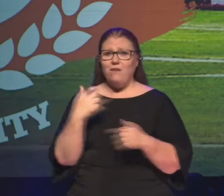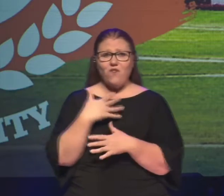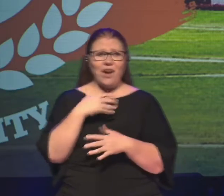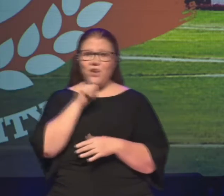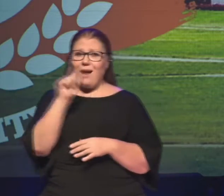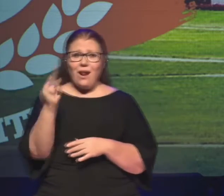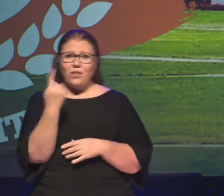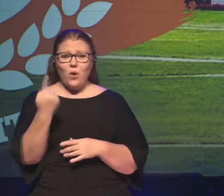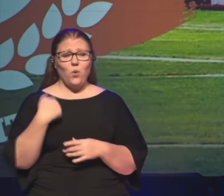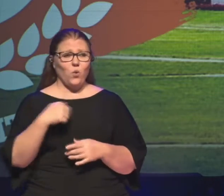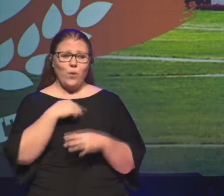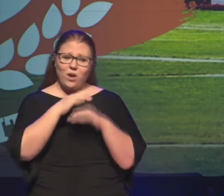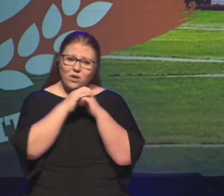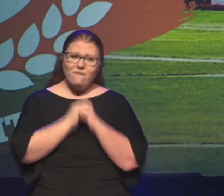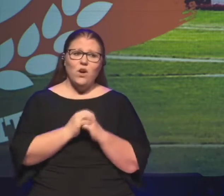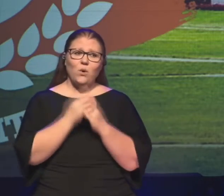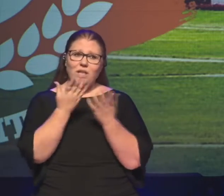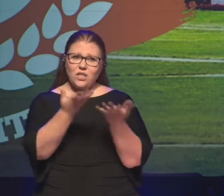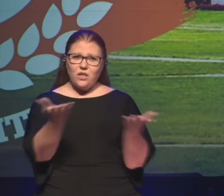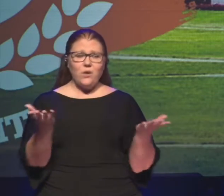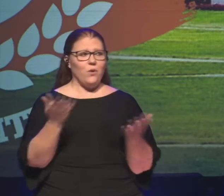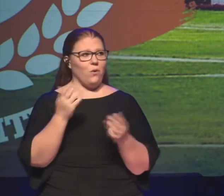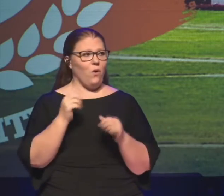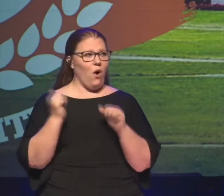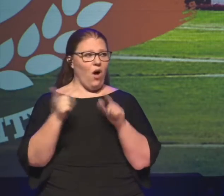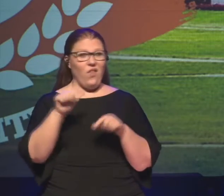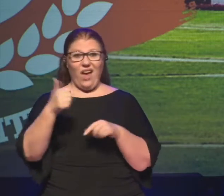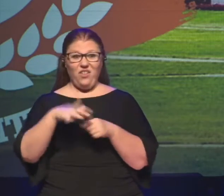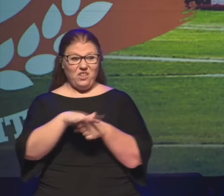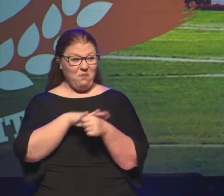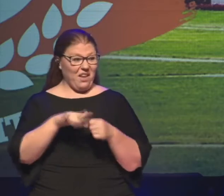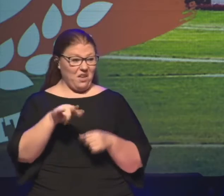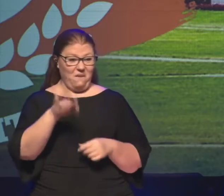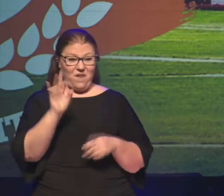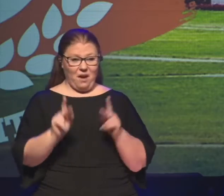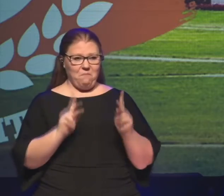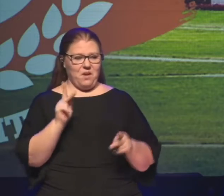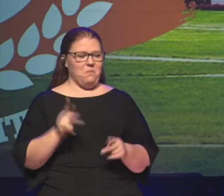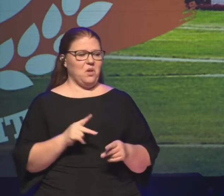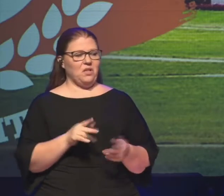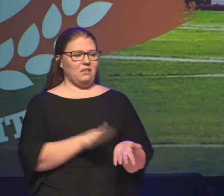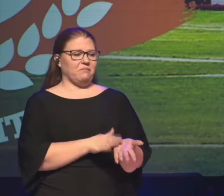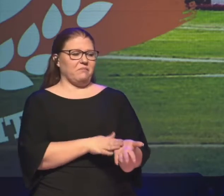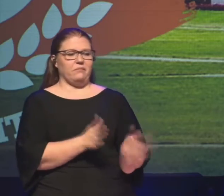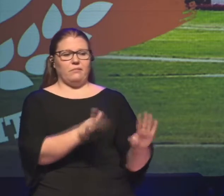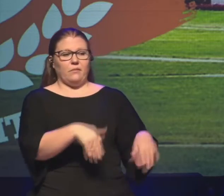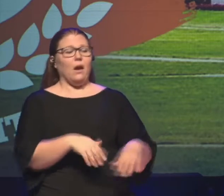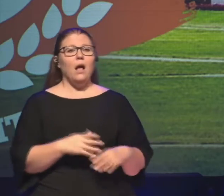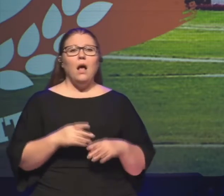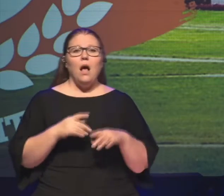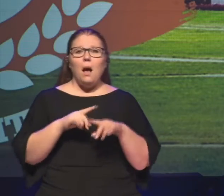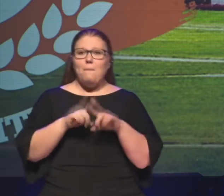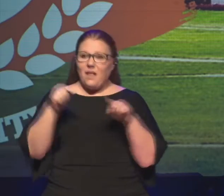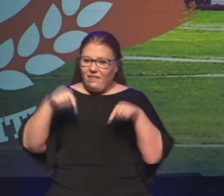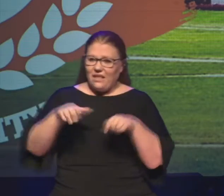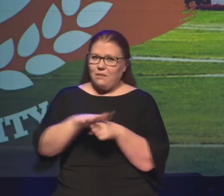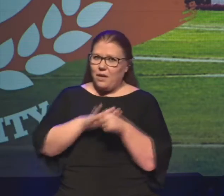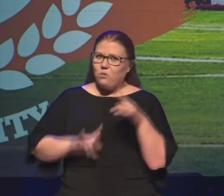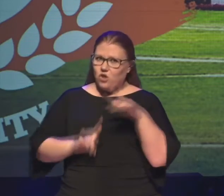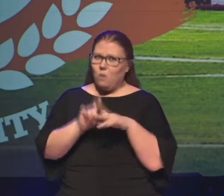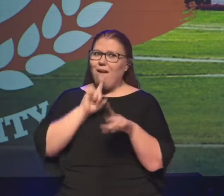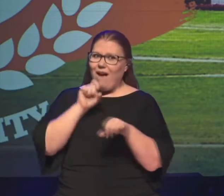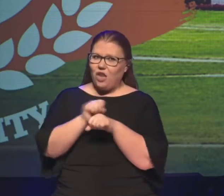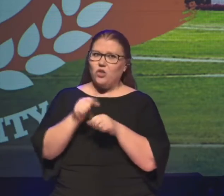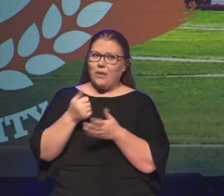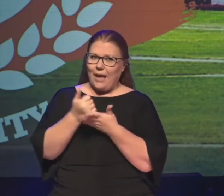not alone. We are devoted to you. Every other space, you might find people just give you platitudes, but no, this is the space where we'll actually show up to help you